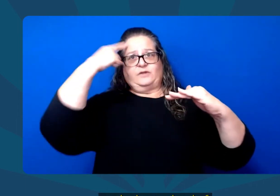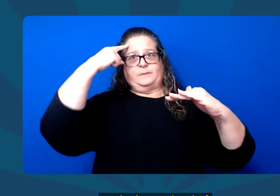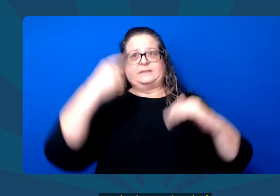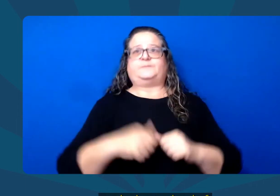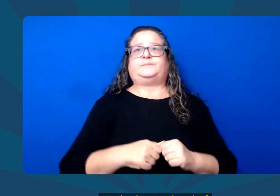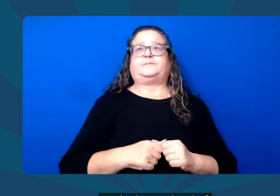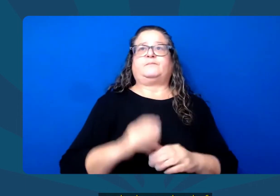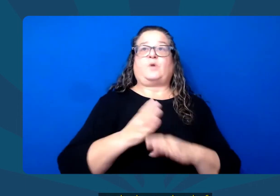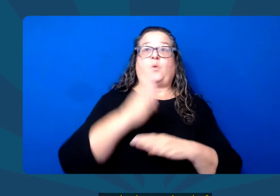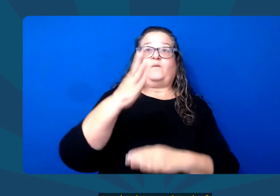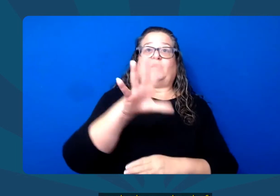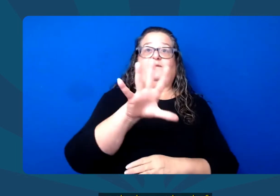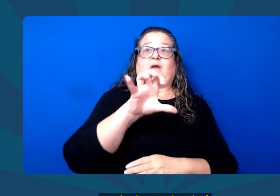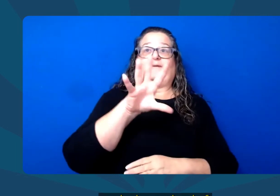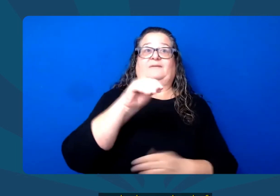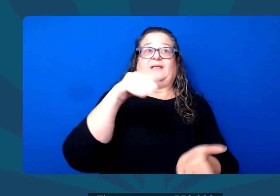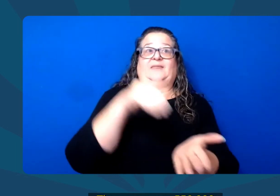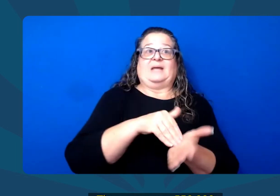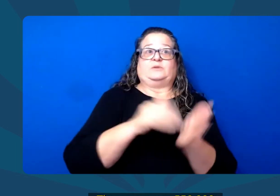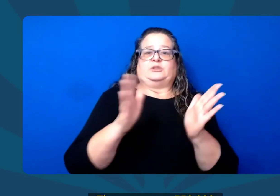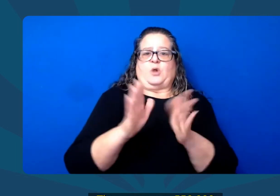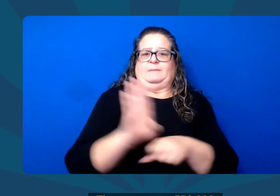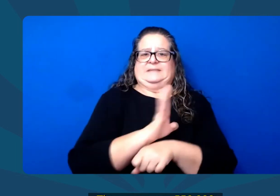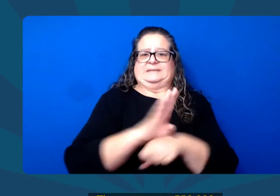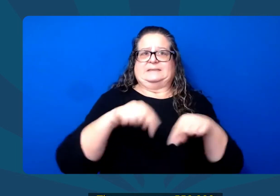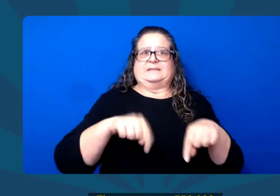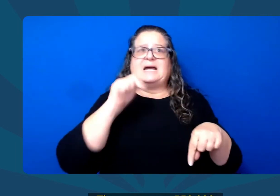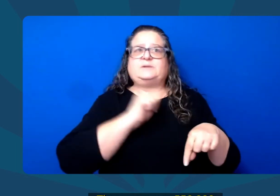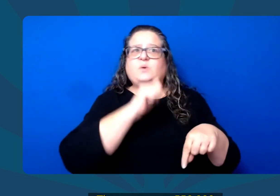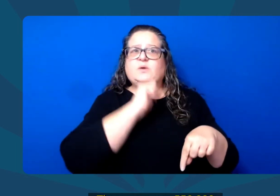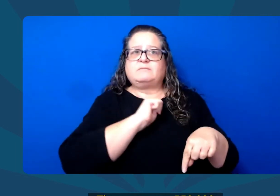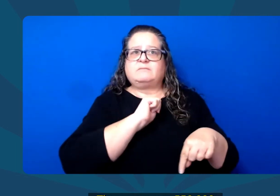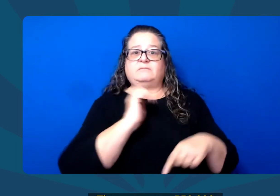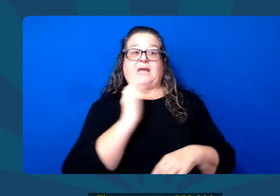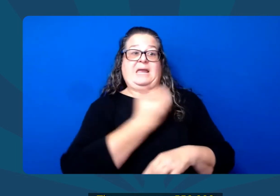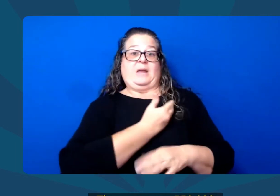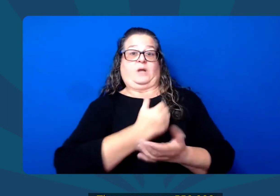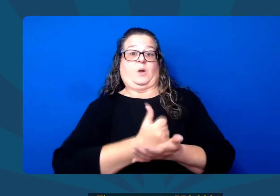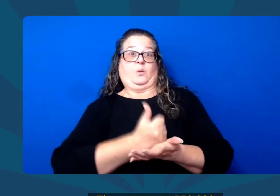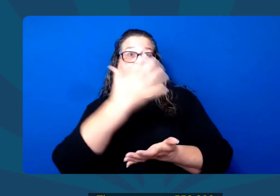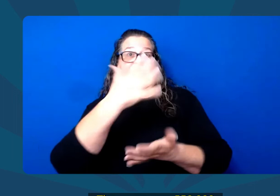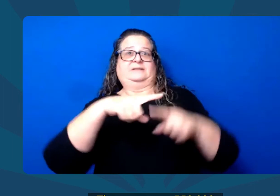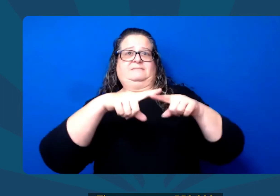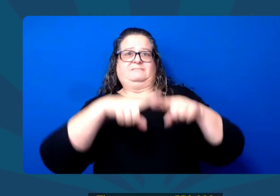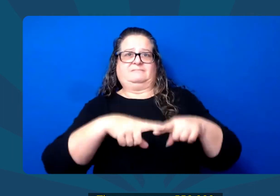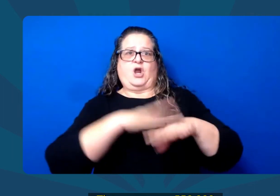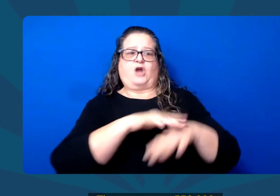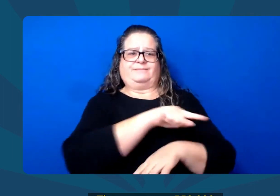government possible. There are over 550,000 small businesses in Arizona.